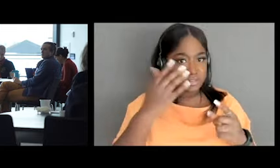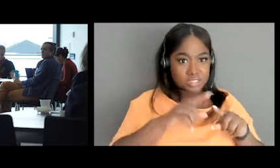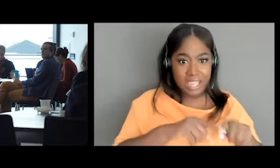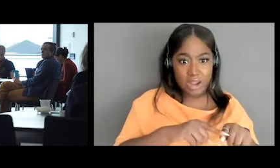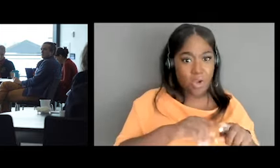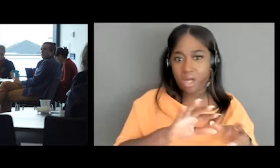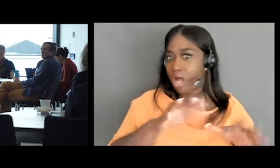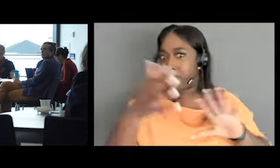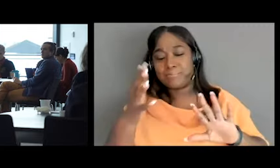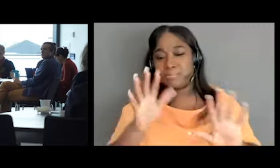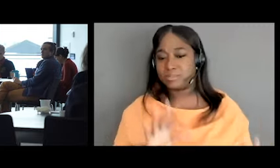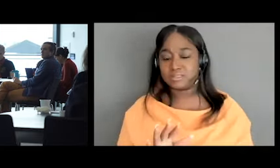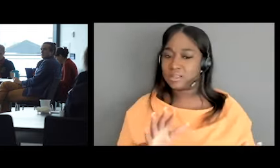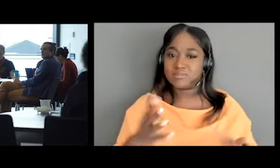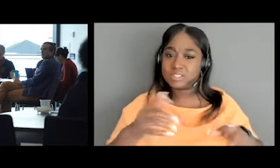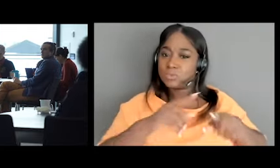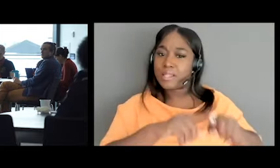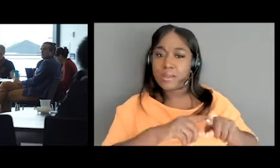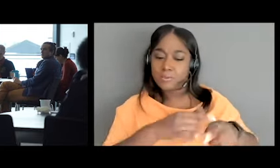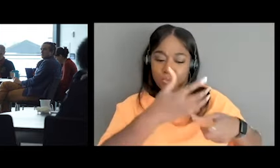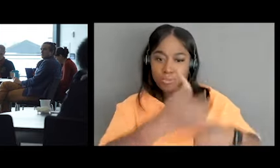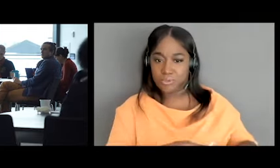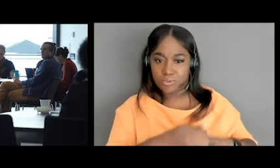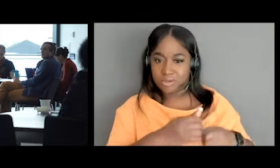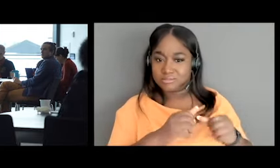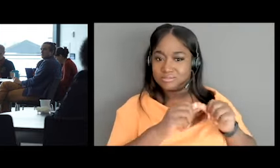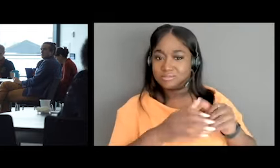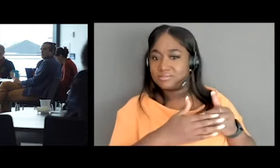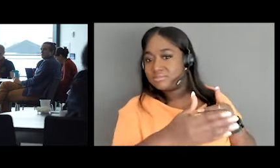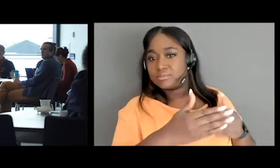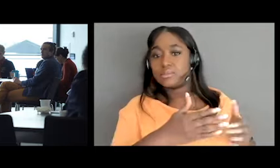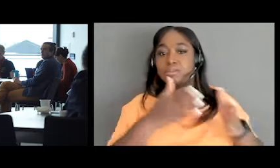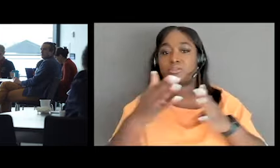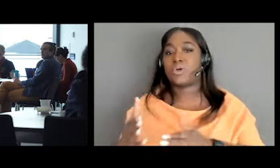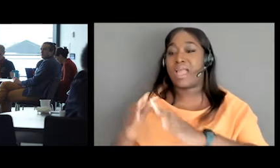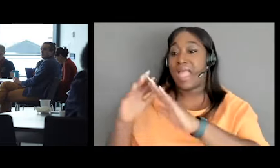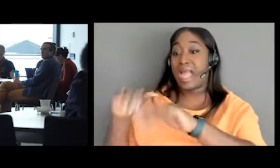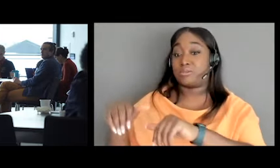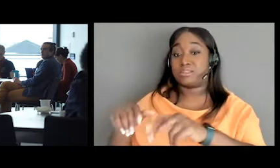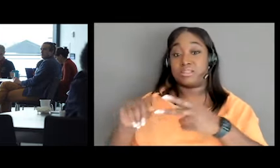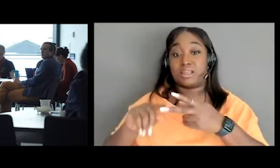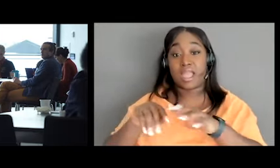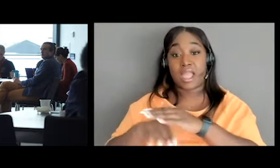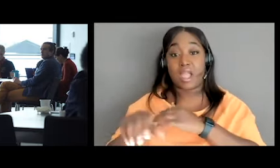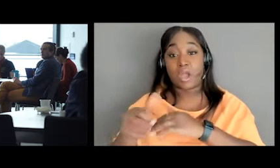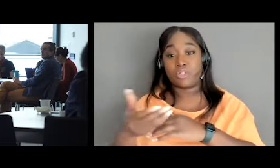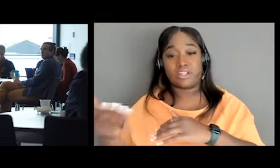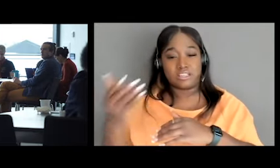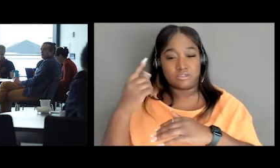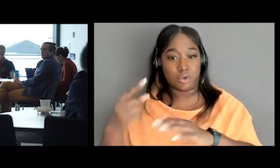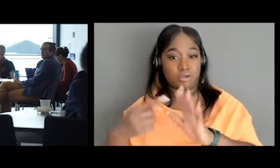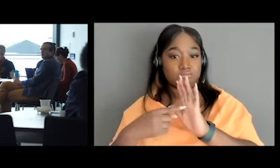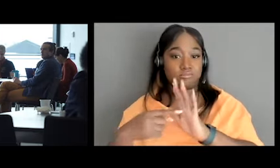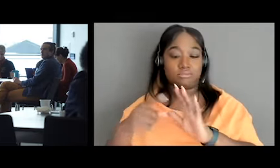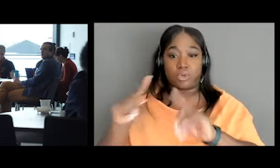So looking at things like housing, access to other things like grocery, like I'm not gonna puddle